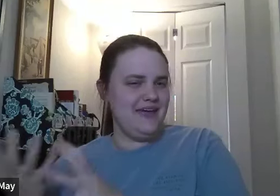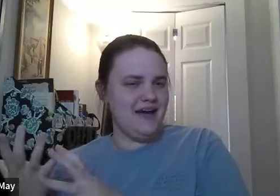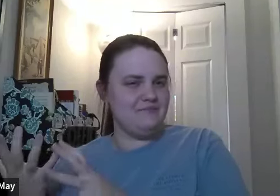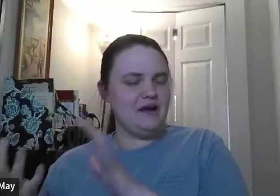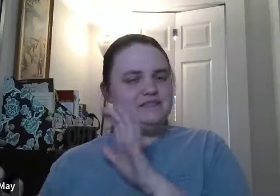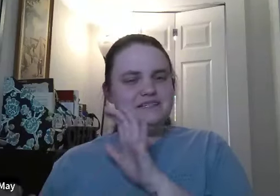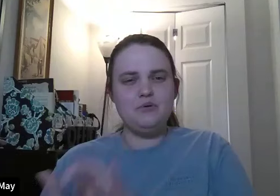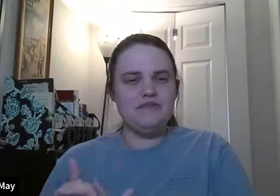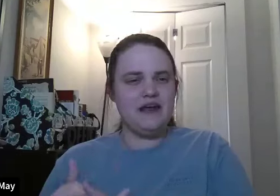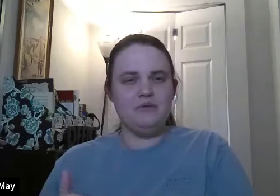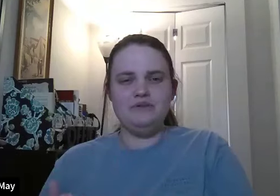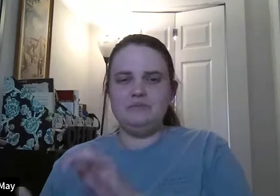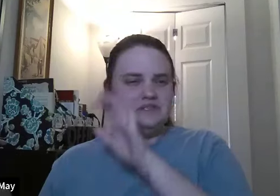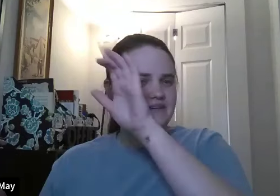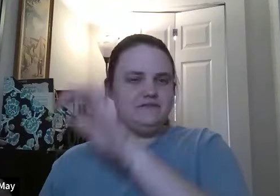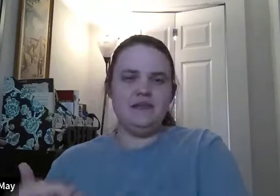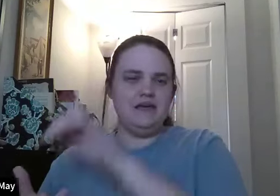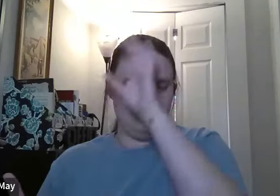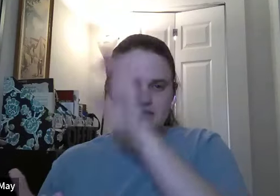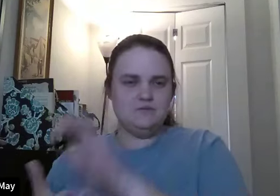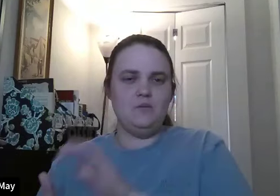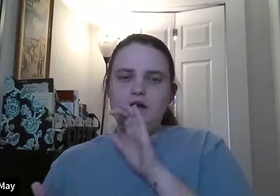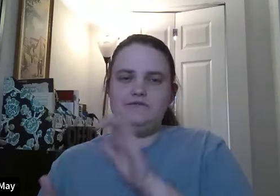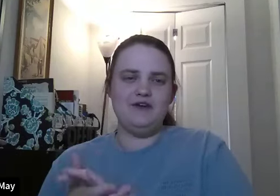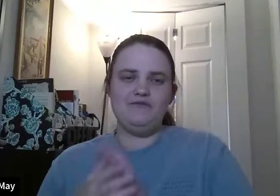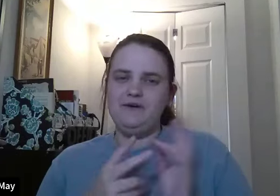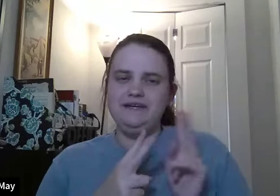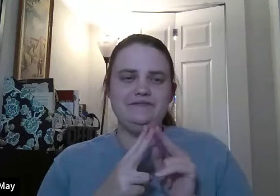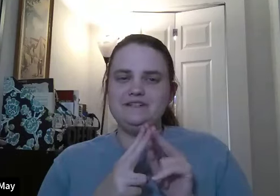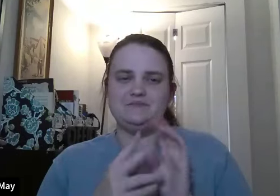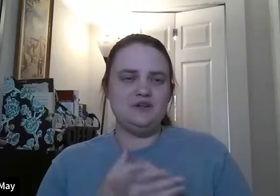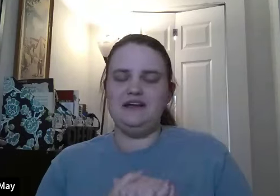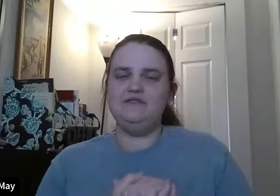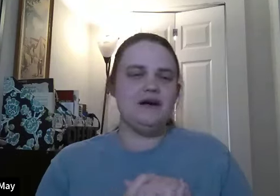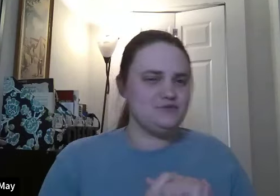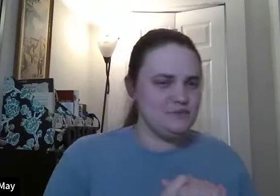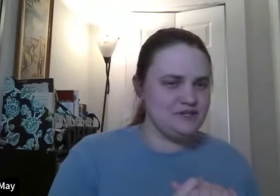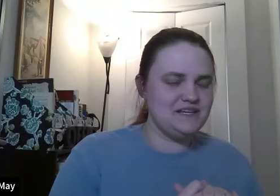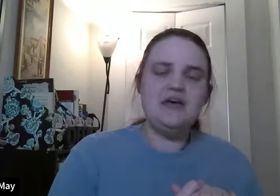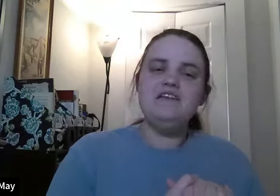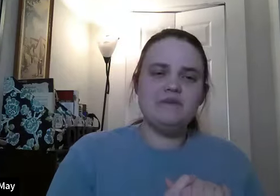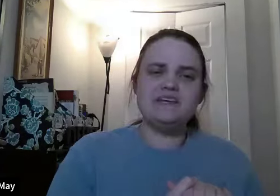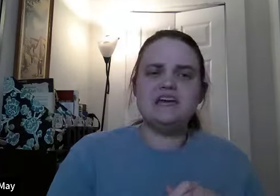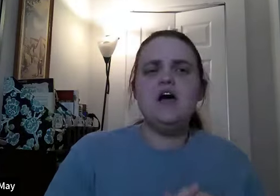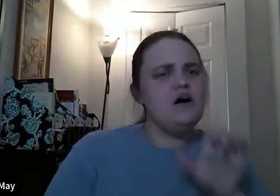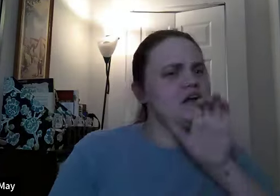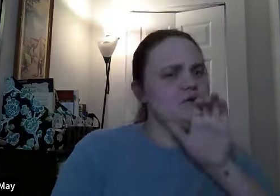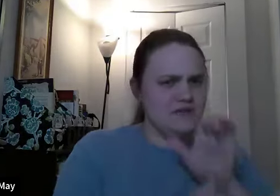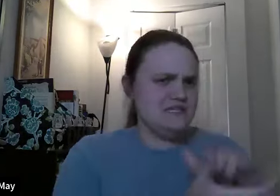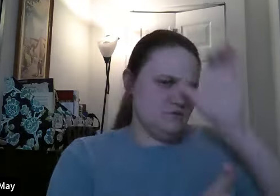yeah, but I always like to point that out with like belief and like husband and wife. They are very, very similar. And if you ask one person, they may say, oh yeah, no, this is